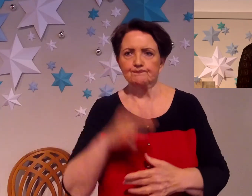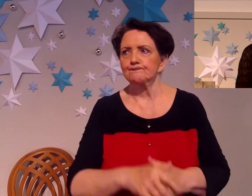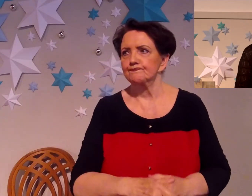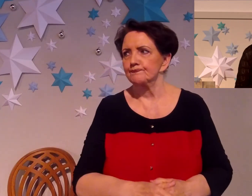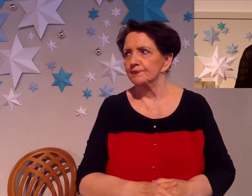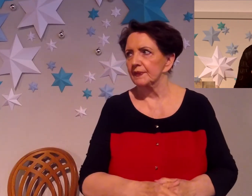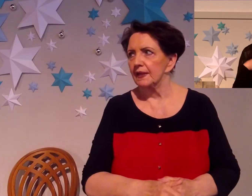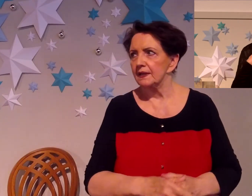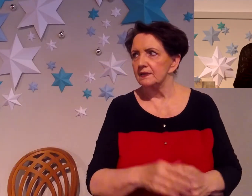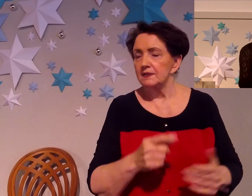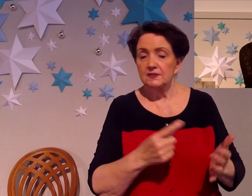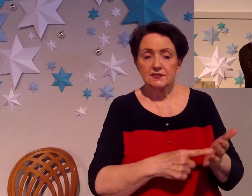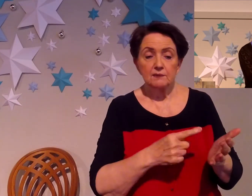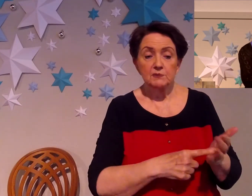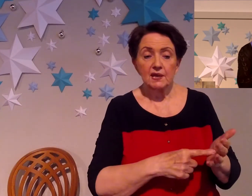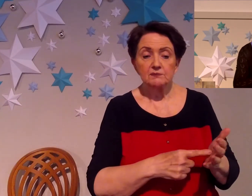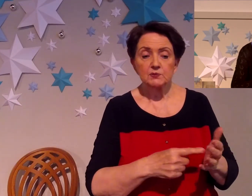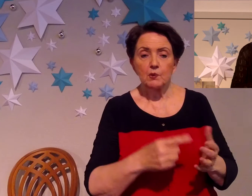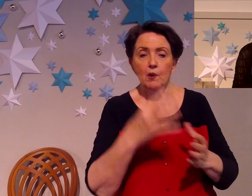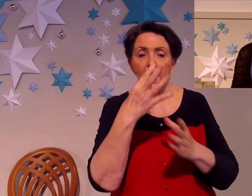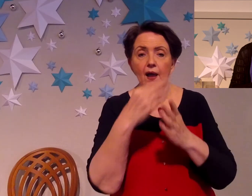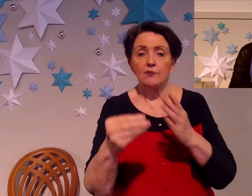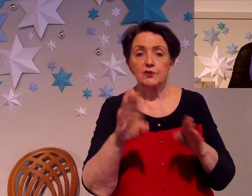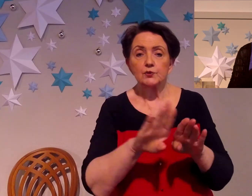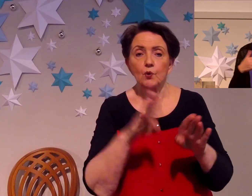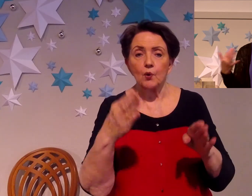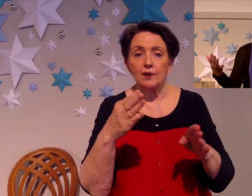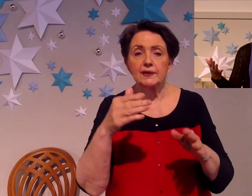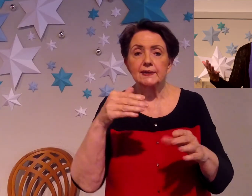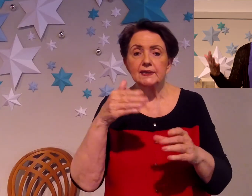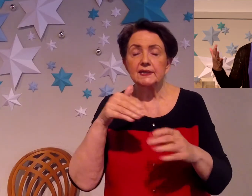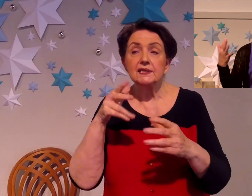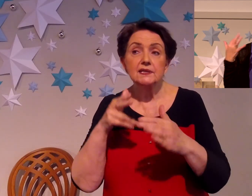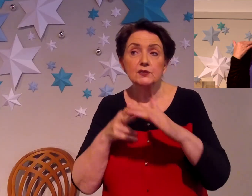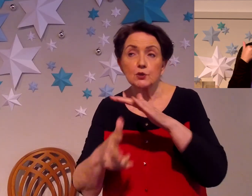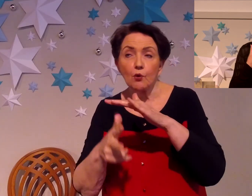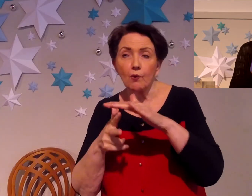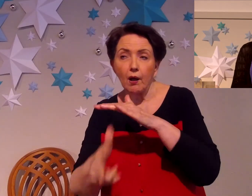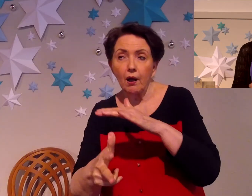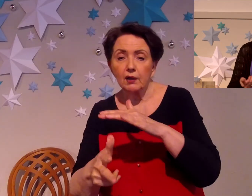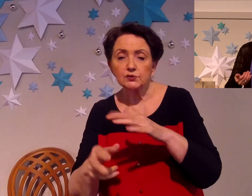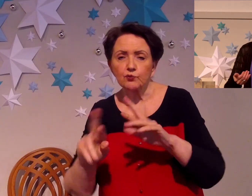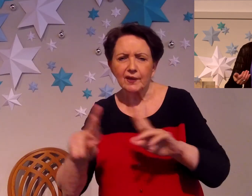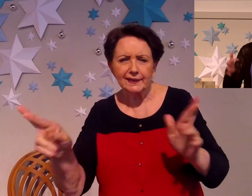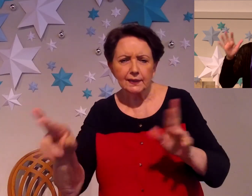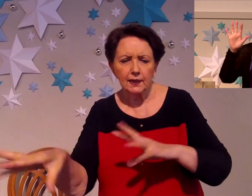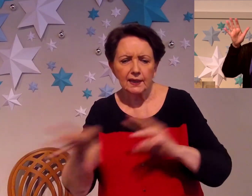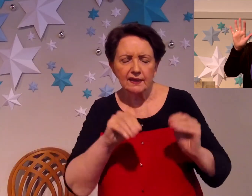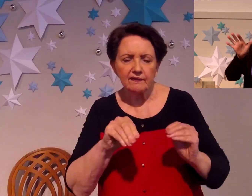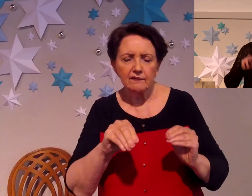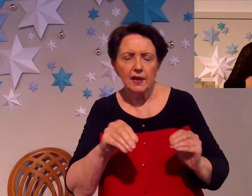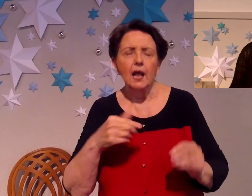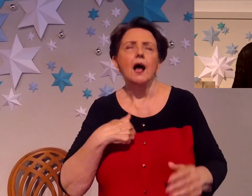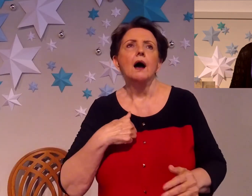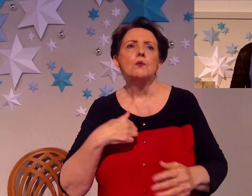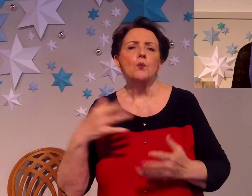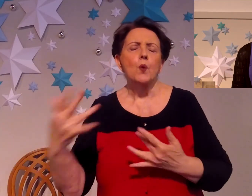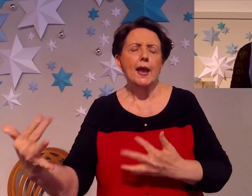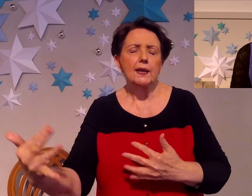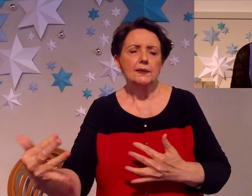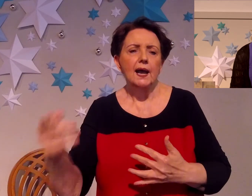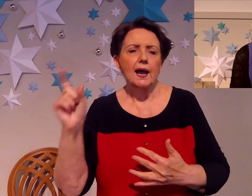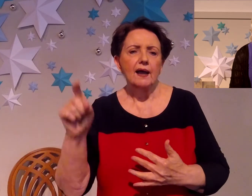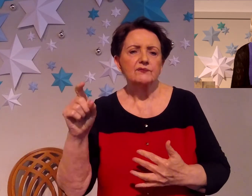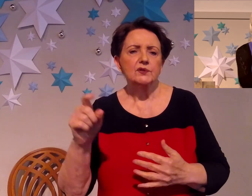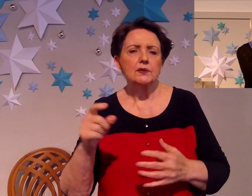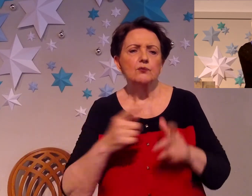Sometimes it was we were just right out the door and into the garage, ready to leave, and I would have to stop and say, oh, wait, I have to